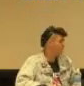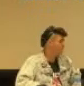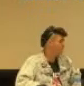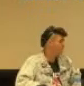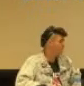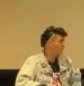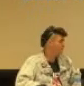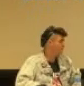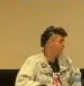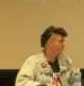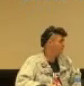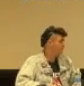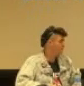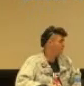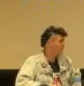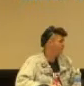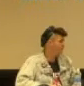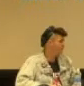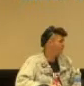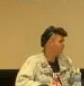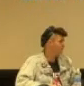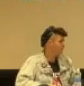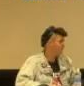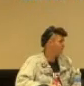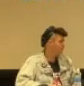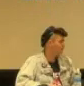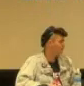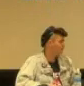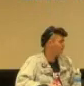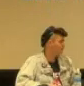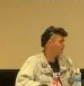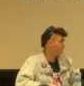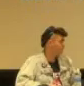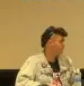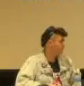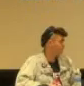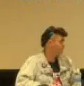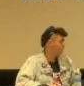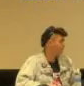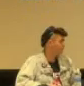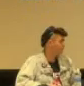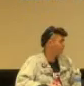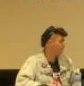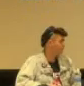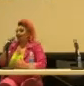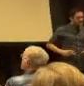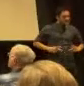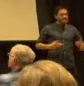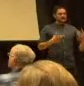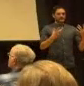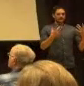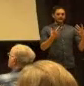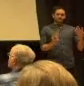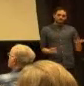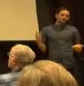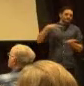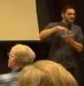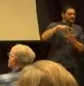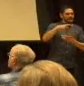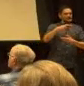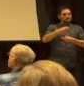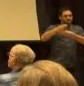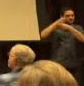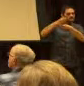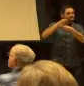don't have that. So physically putting yourself on the line, physically putting yourself in between